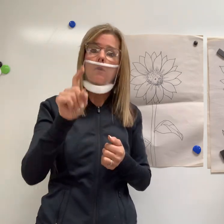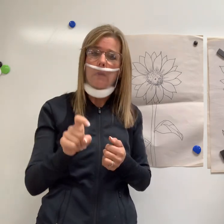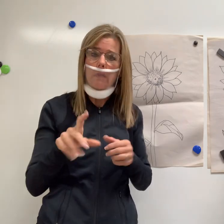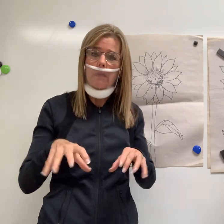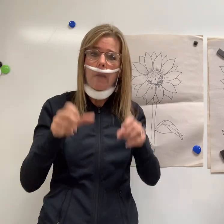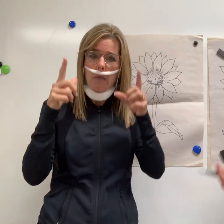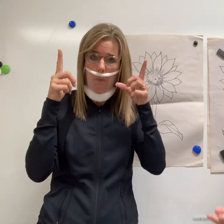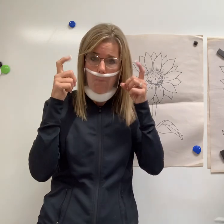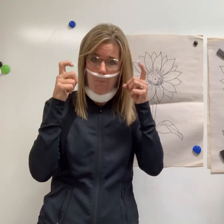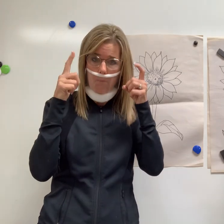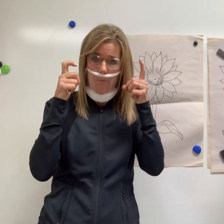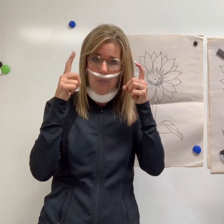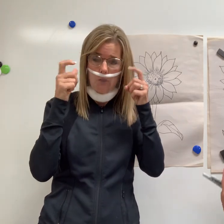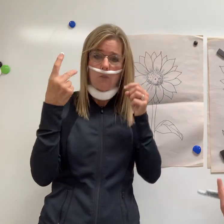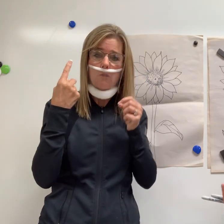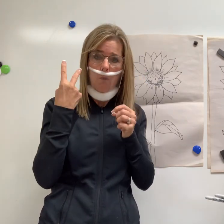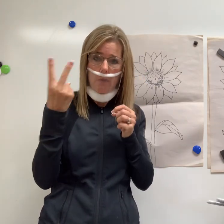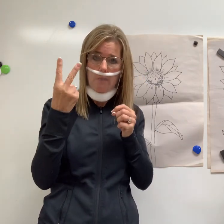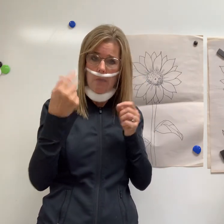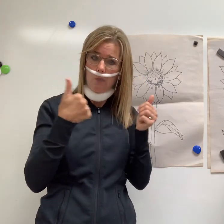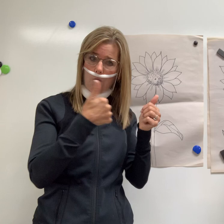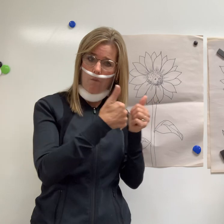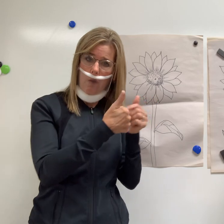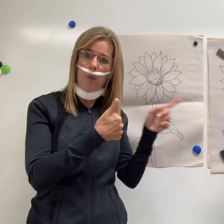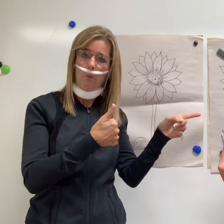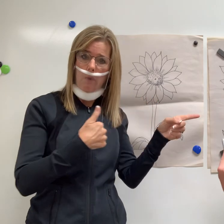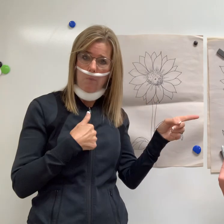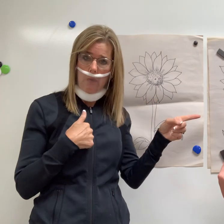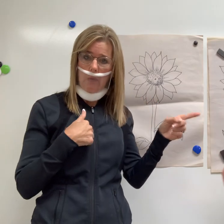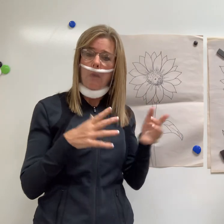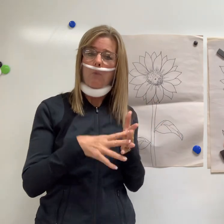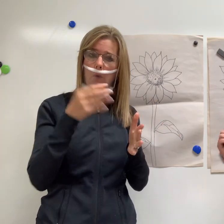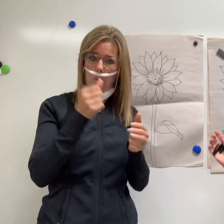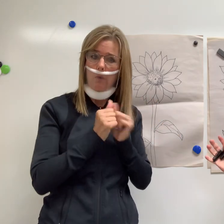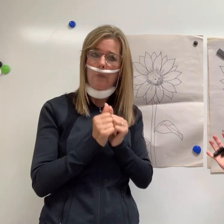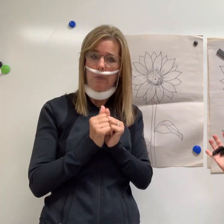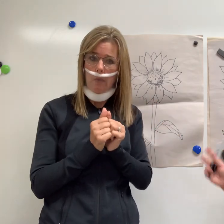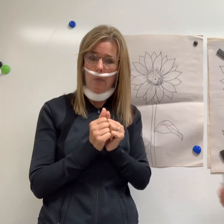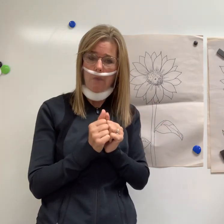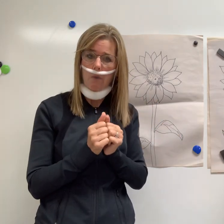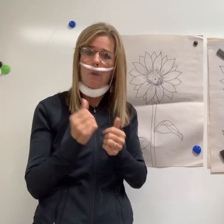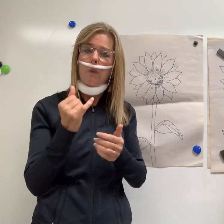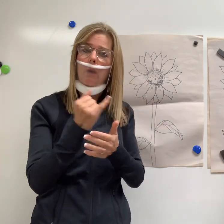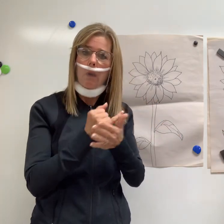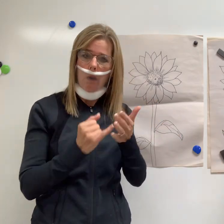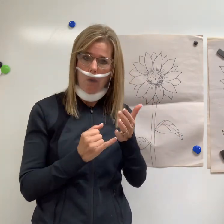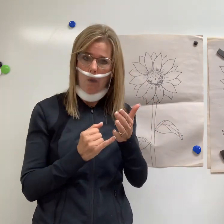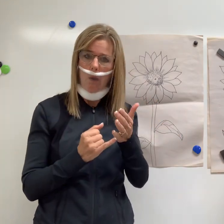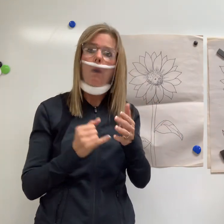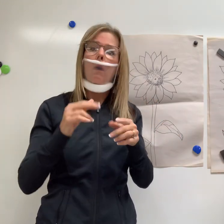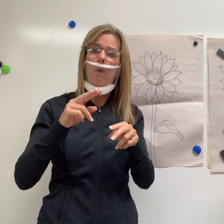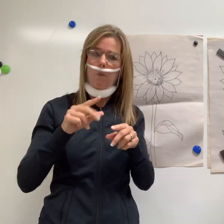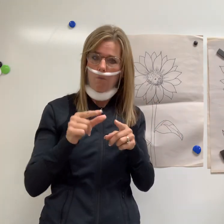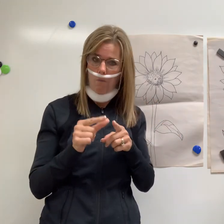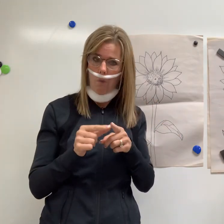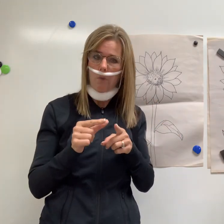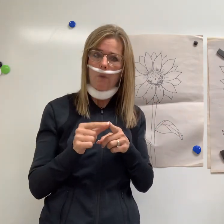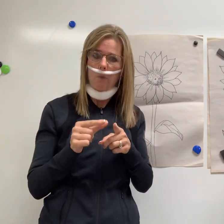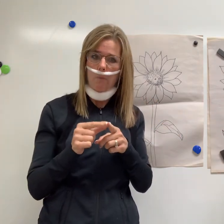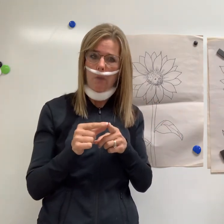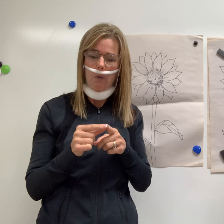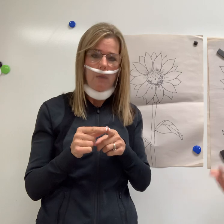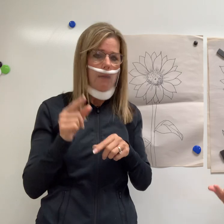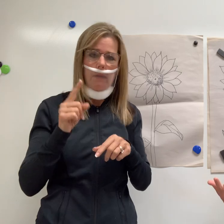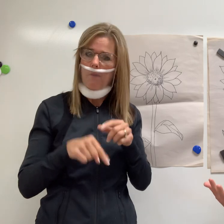drawing so that I see that you're following along and we're learning together our art vocabulary and everything. If